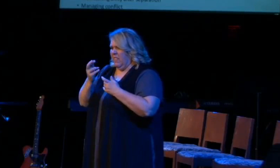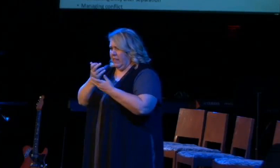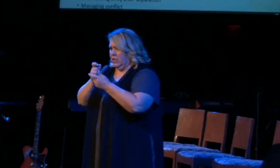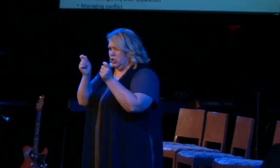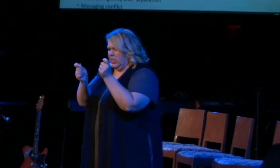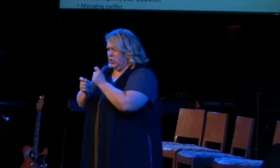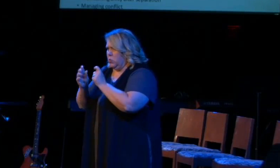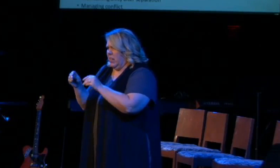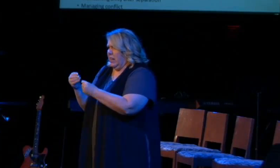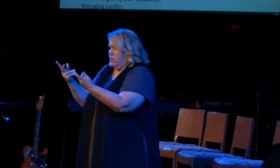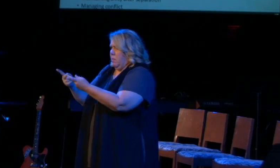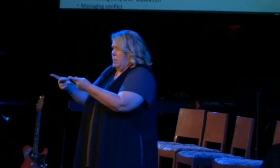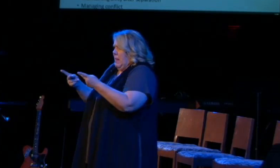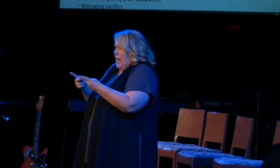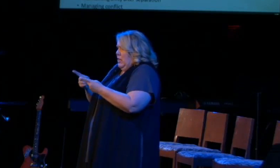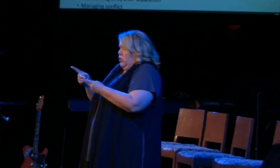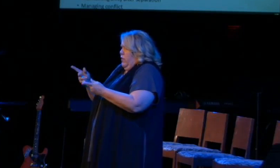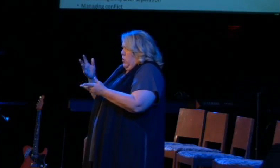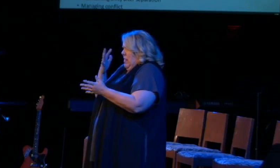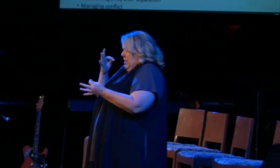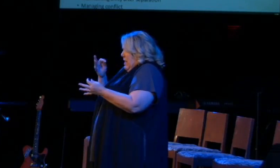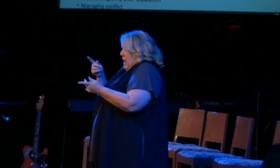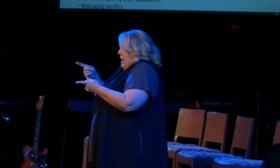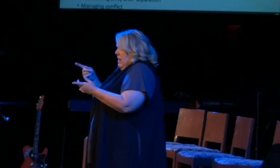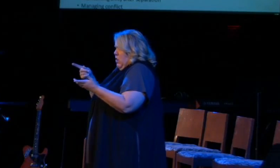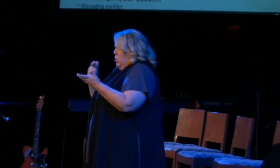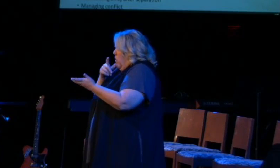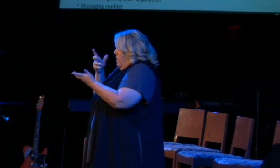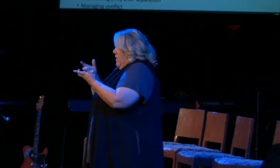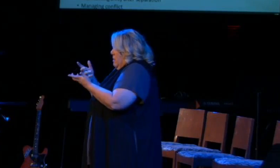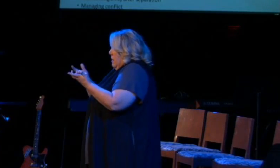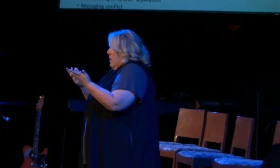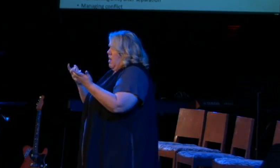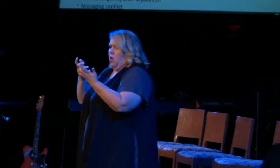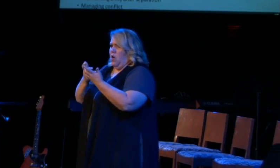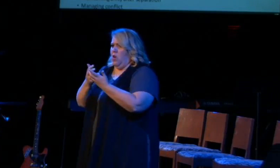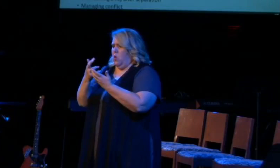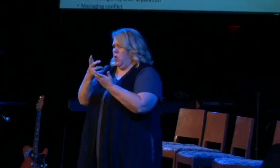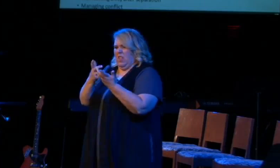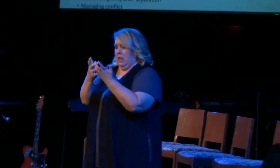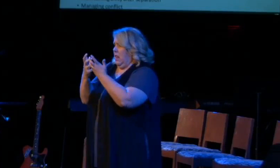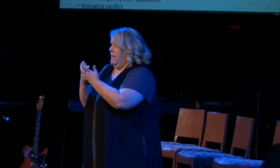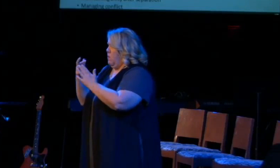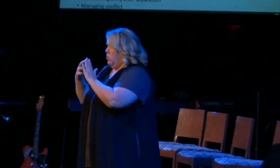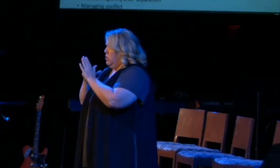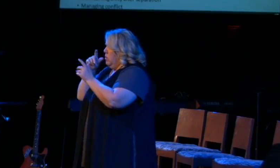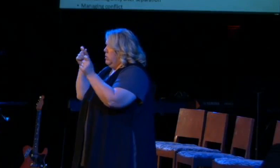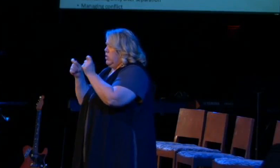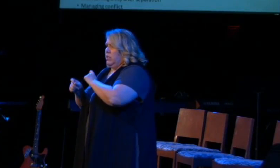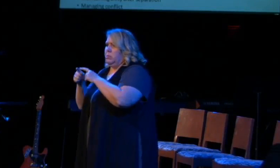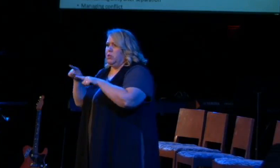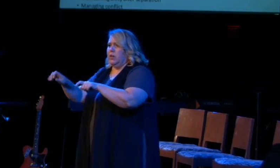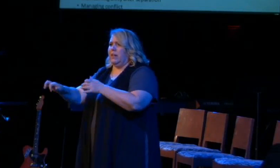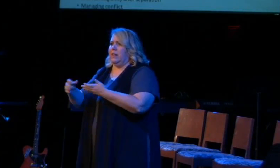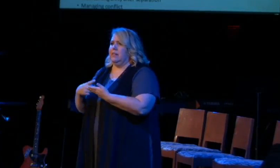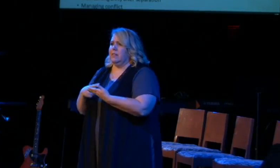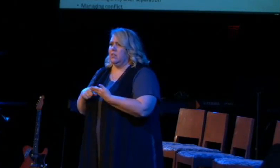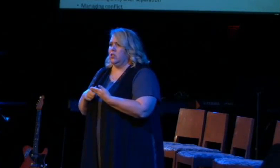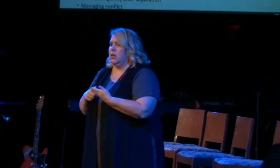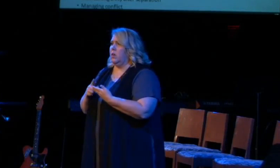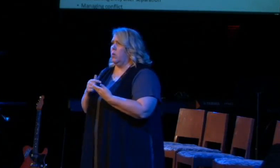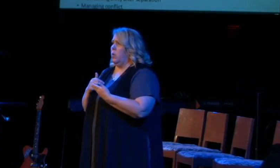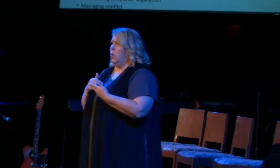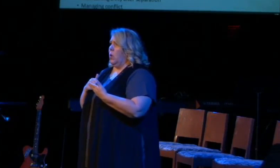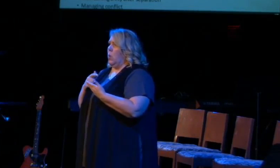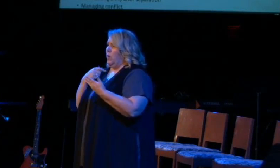to give them a place. Well, you can land here where the rules won't be changing. In that discussion with folks, we realized, well, yeah, but we've got